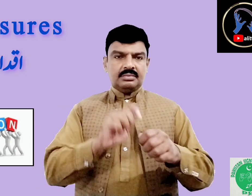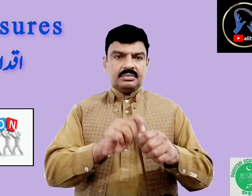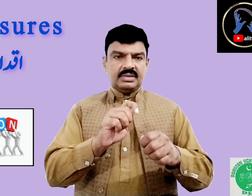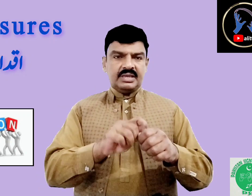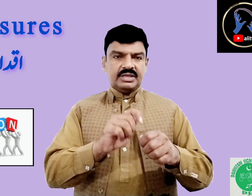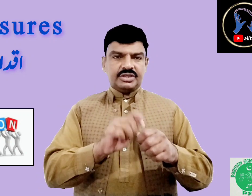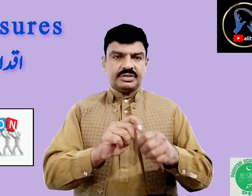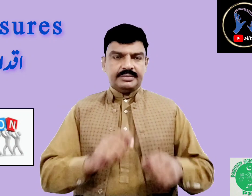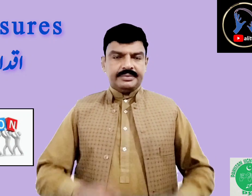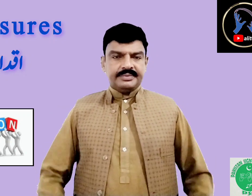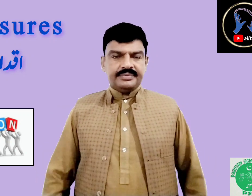action